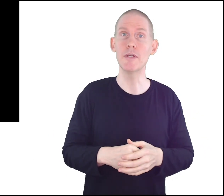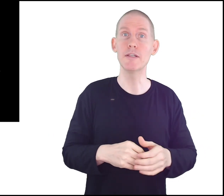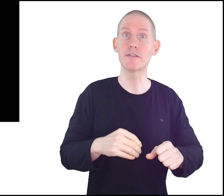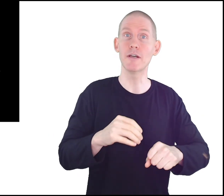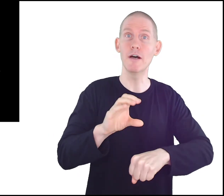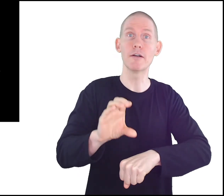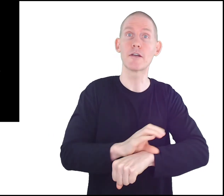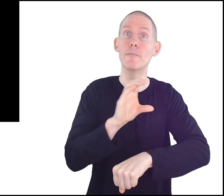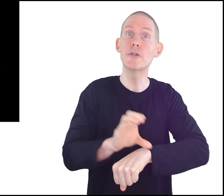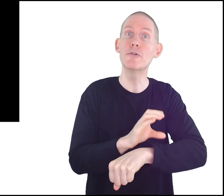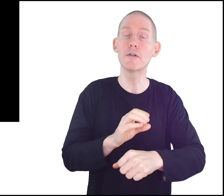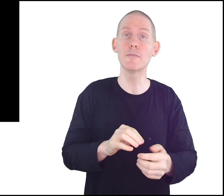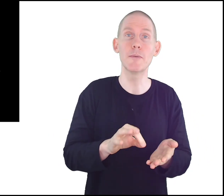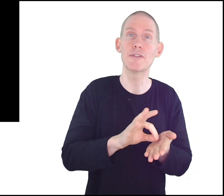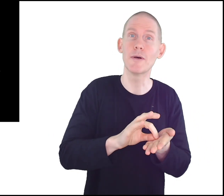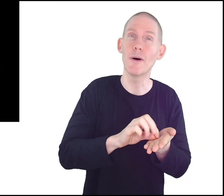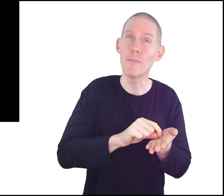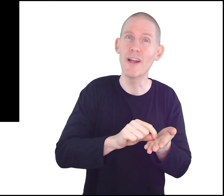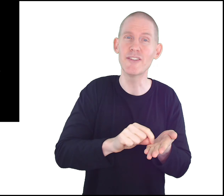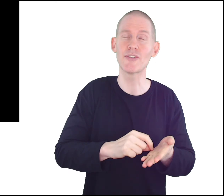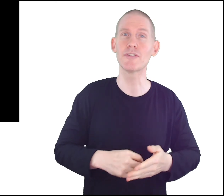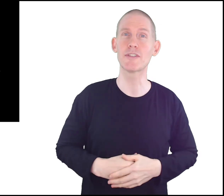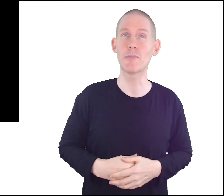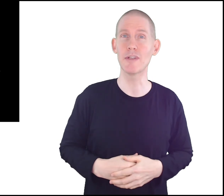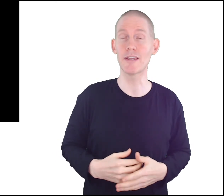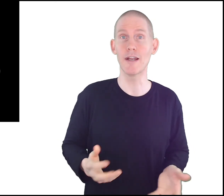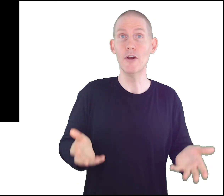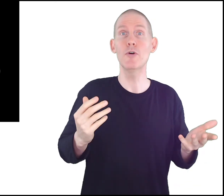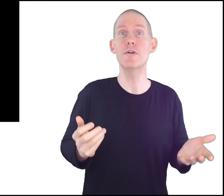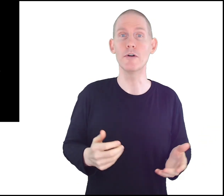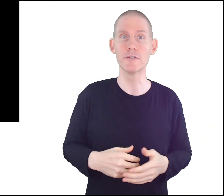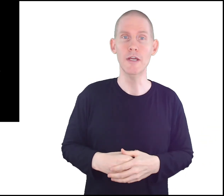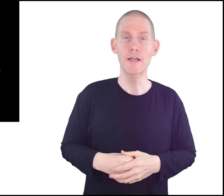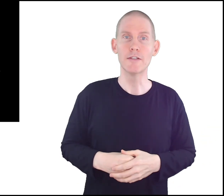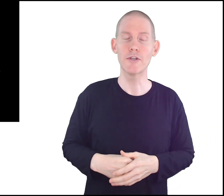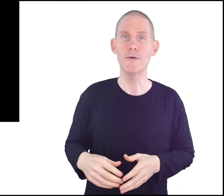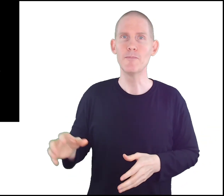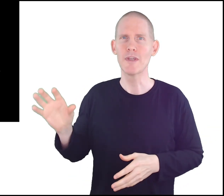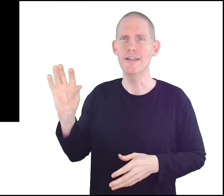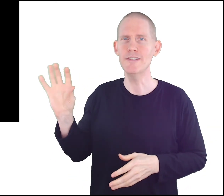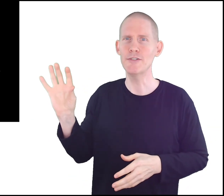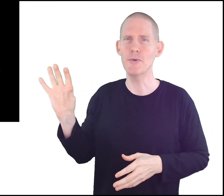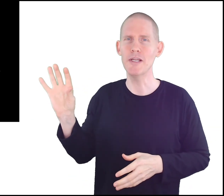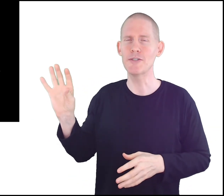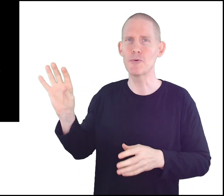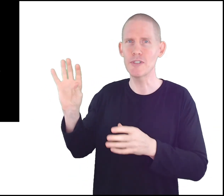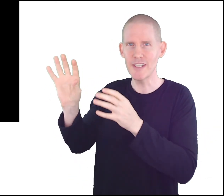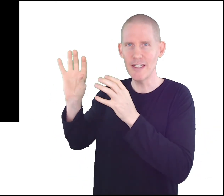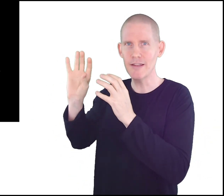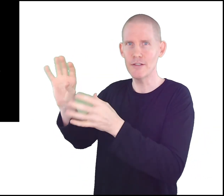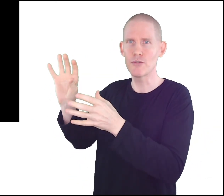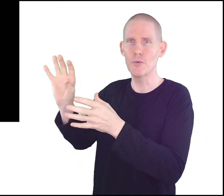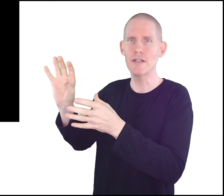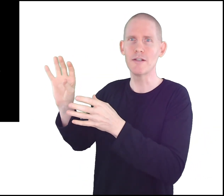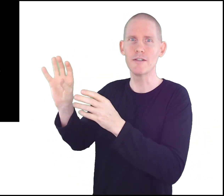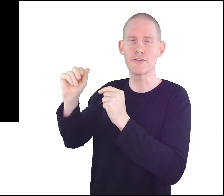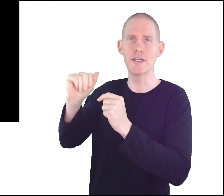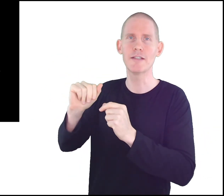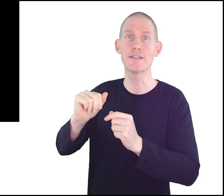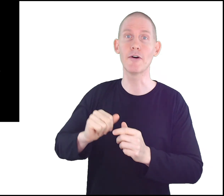it's a computer, maybe it's a pencil, something like that. Who knows? So in this situation, we're just going to get this sweet little sentence out here,